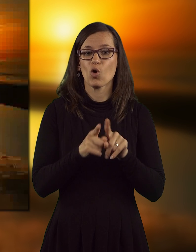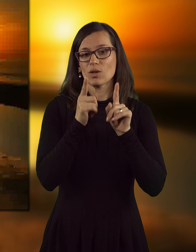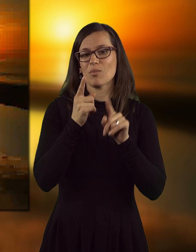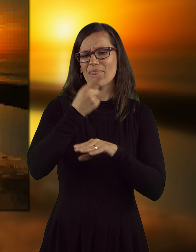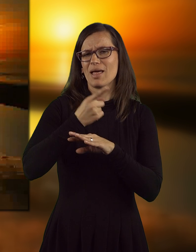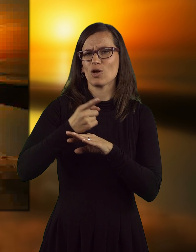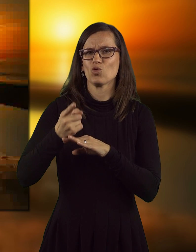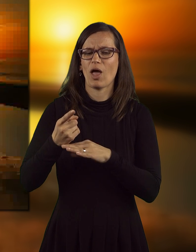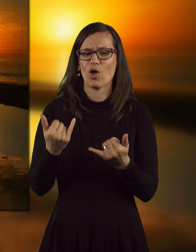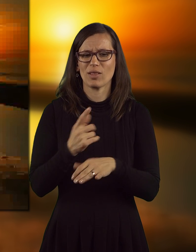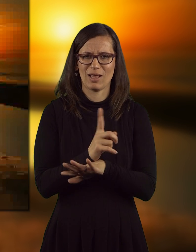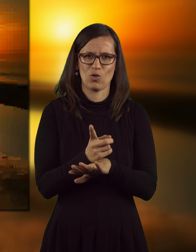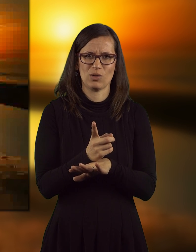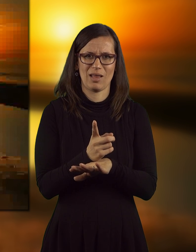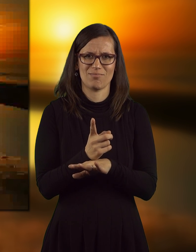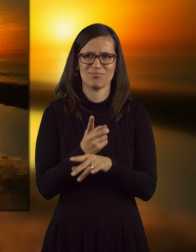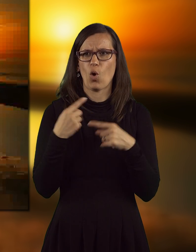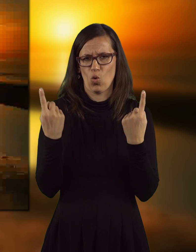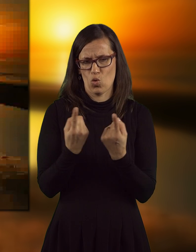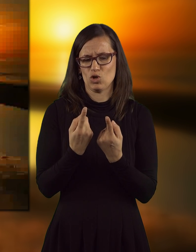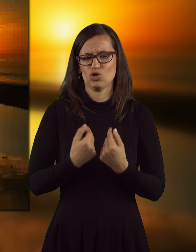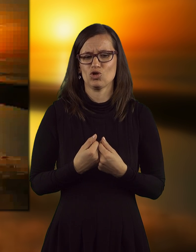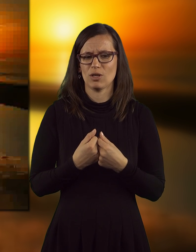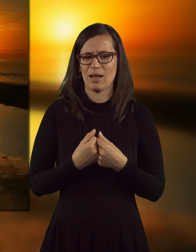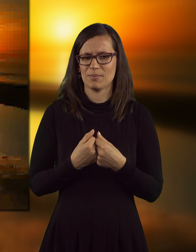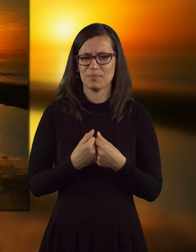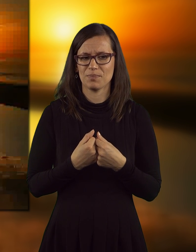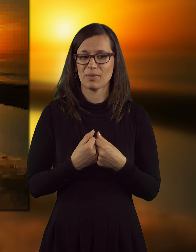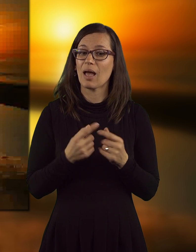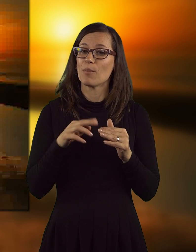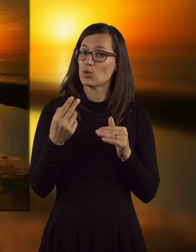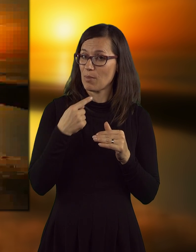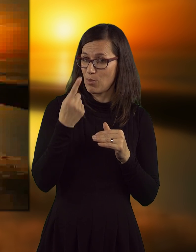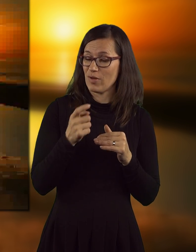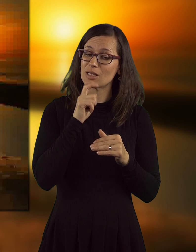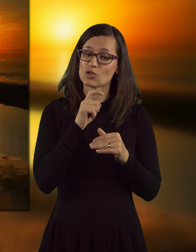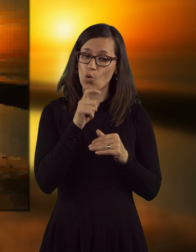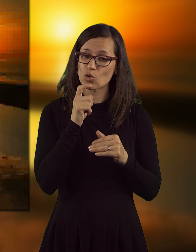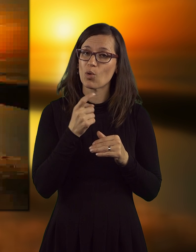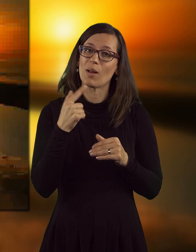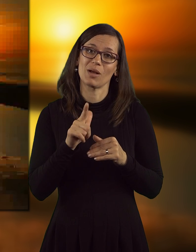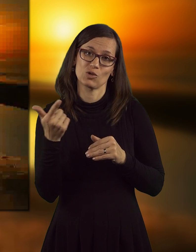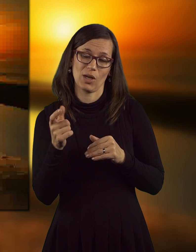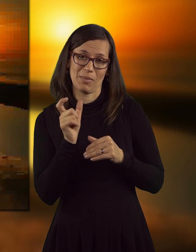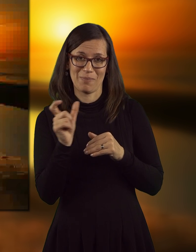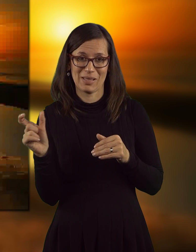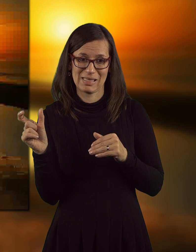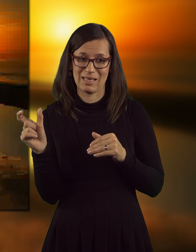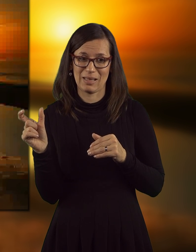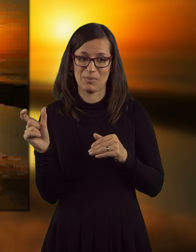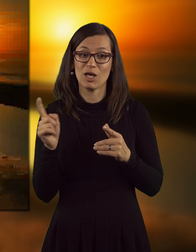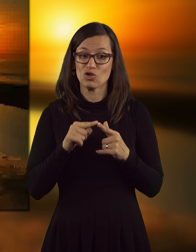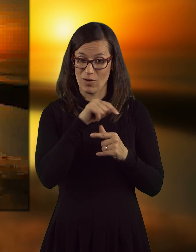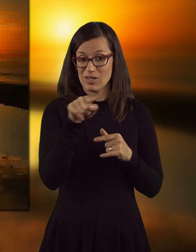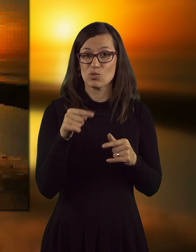than the current set of circumstances just naturally draws from you? And then tell them the story. In other words, if